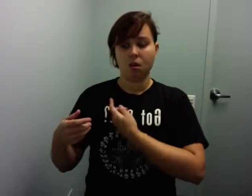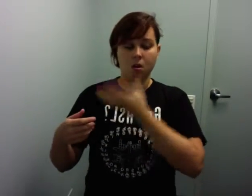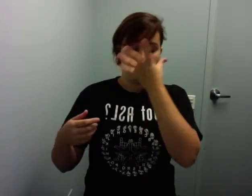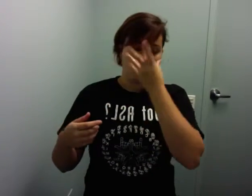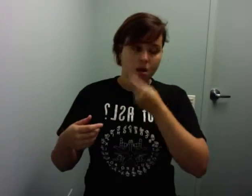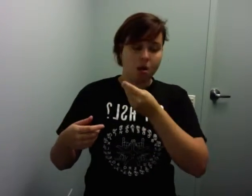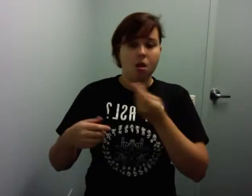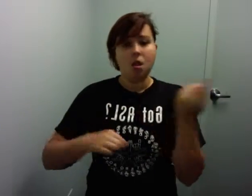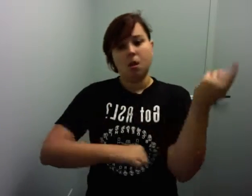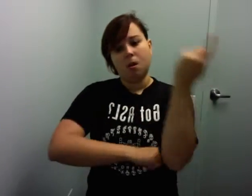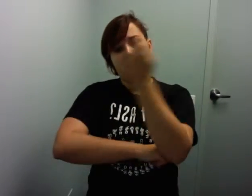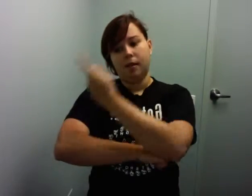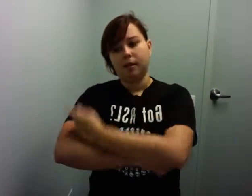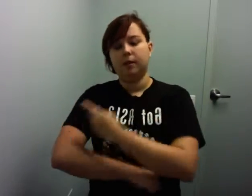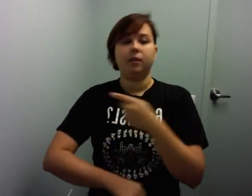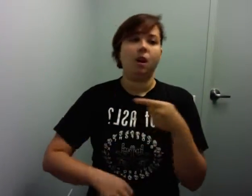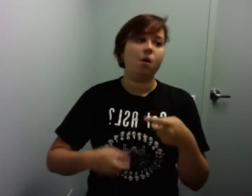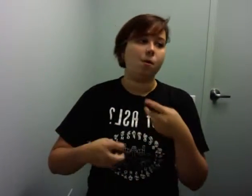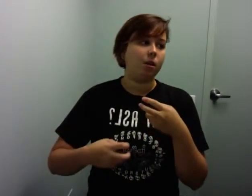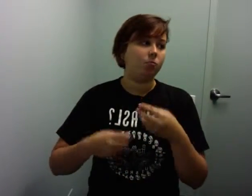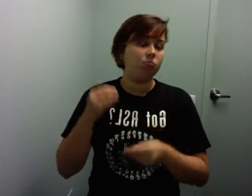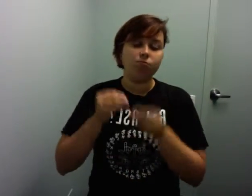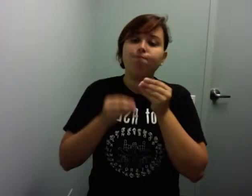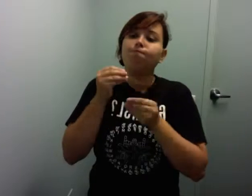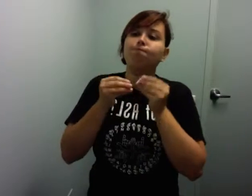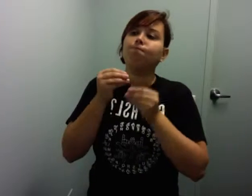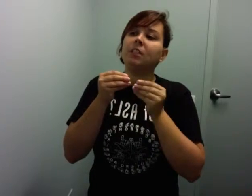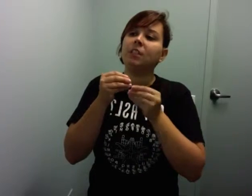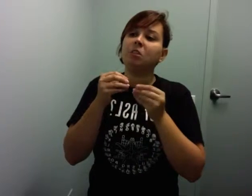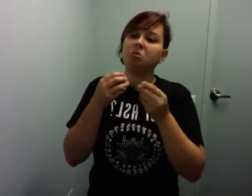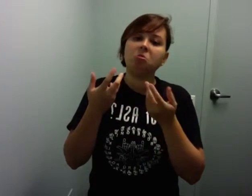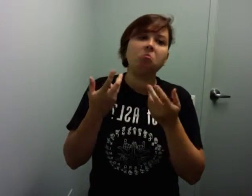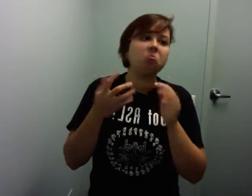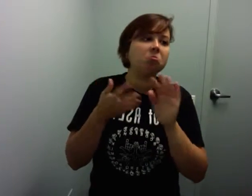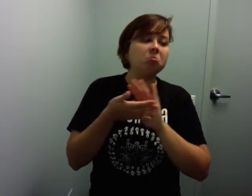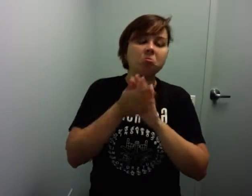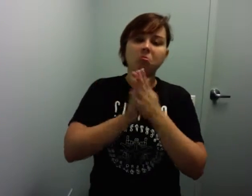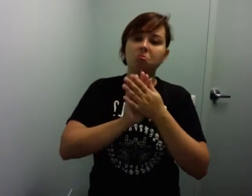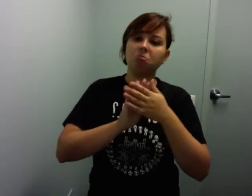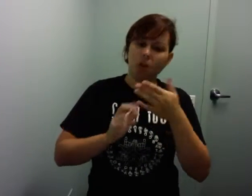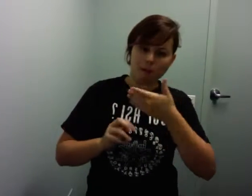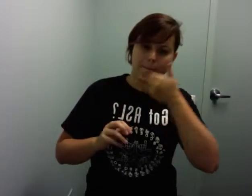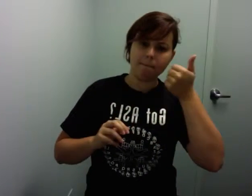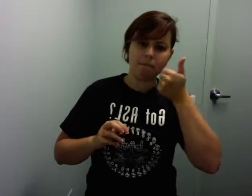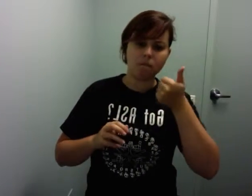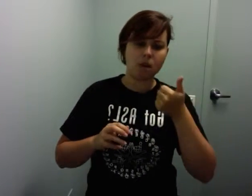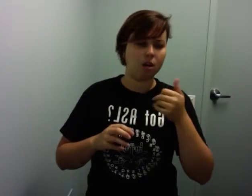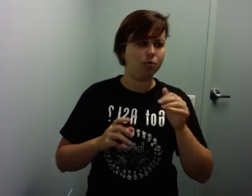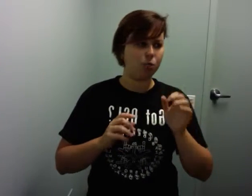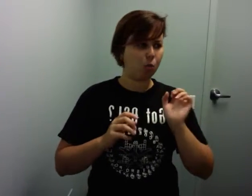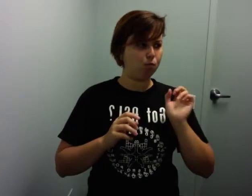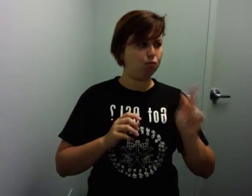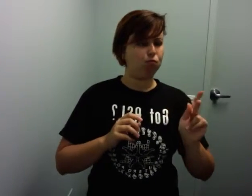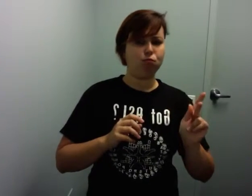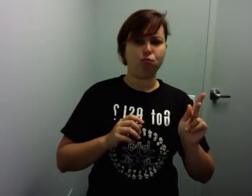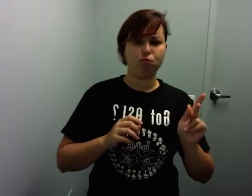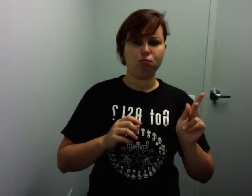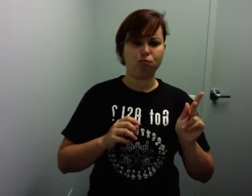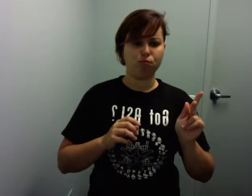an explanation, it goes back to Aristotle. So that's what, 2,300 years ago. It's gone in and out of fashion. It's fashionable at the moment